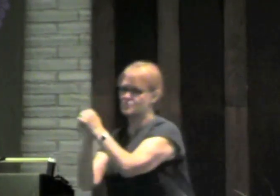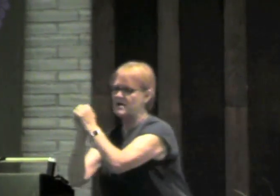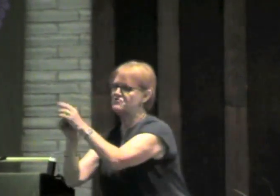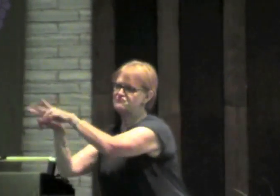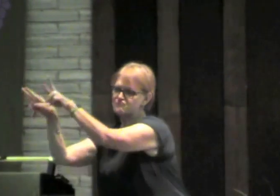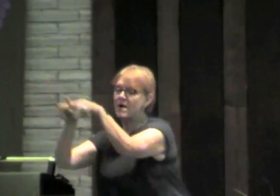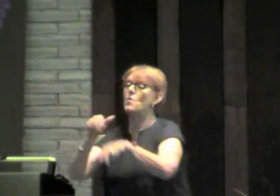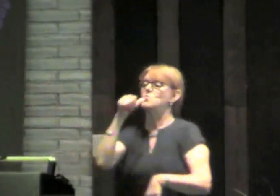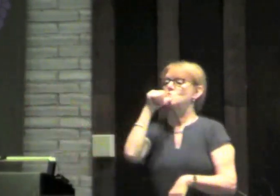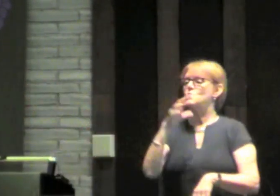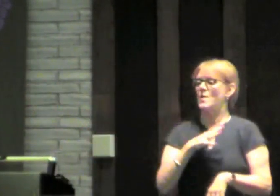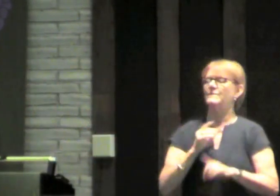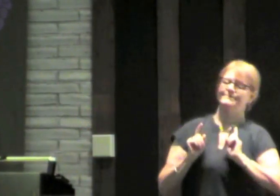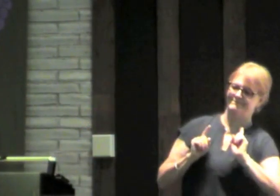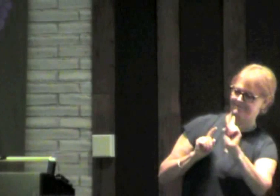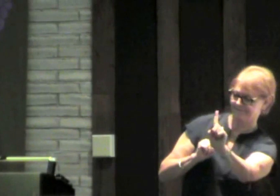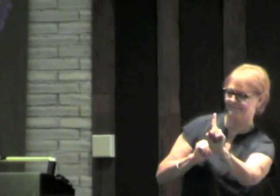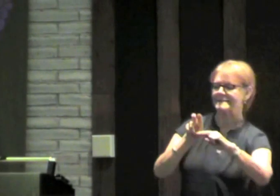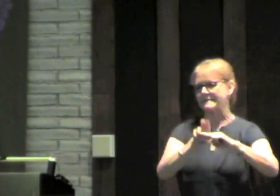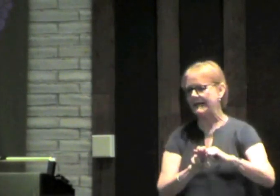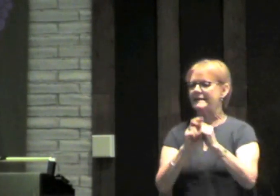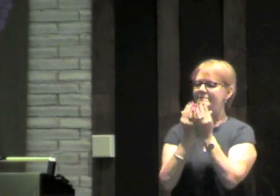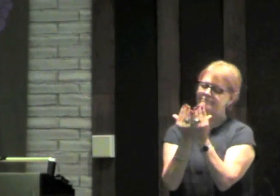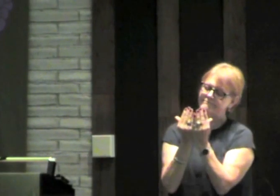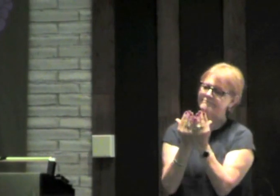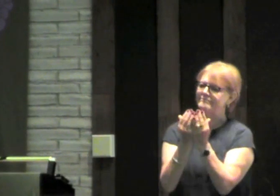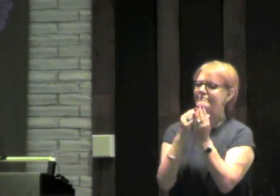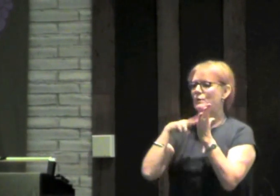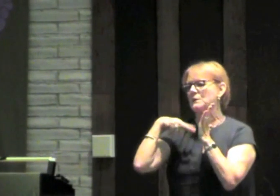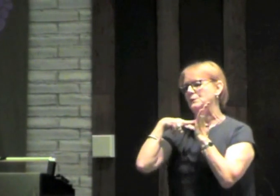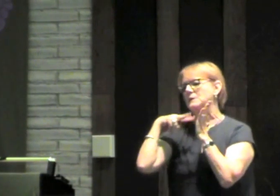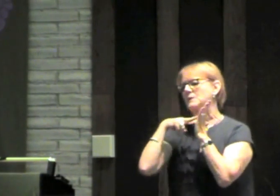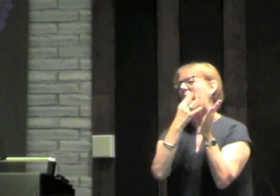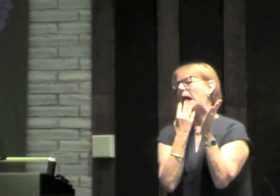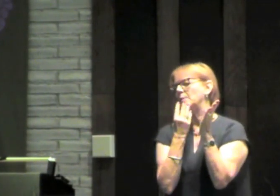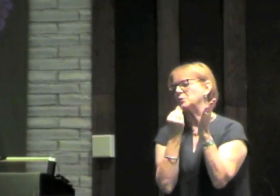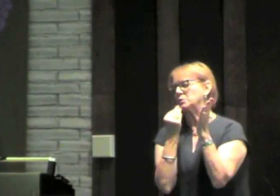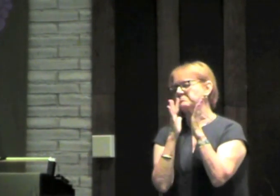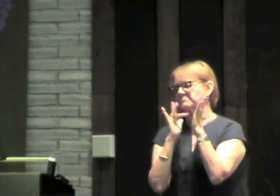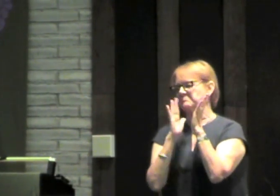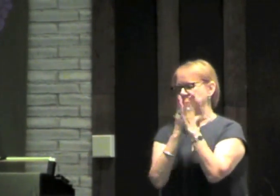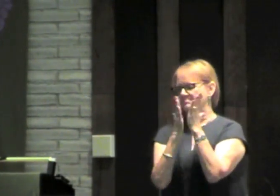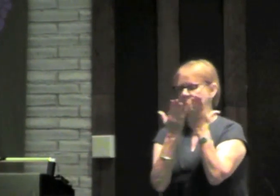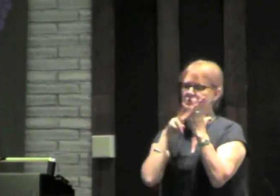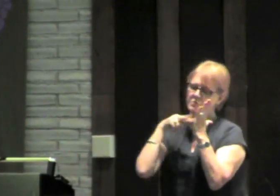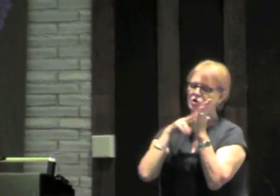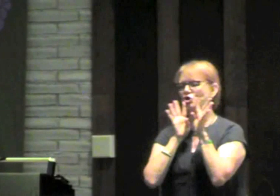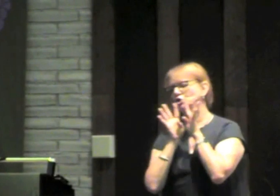yarmulkes and then go in and do their devotions. And the women went in and sat and read the Hebrew